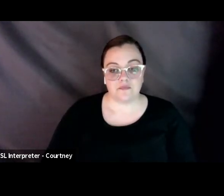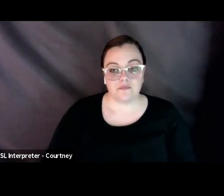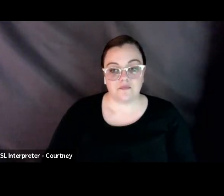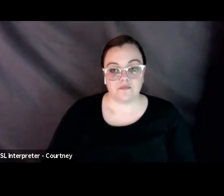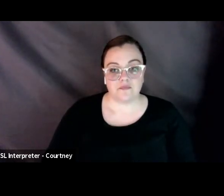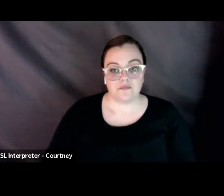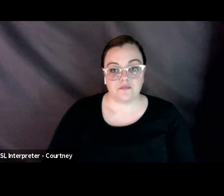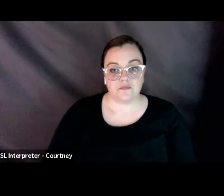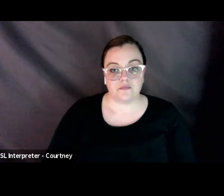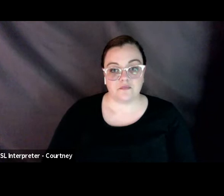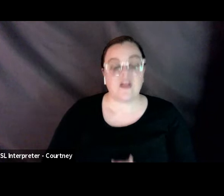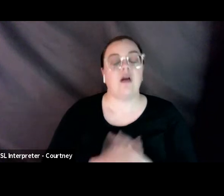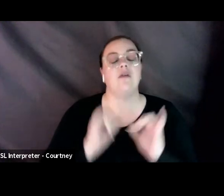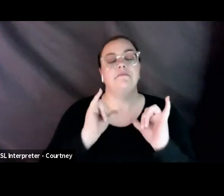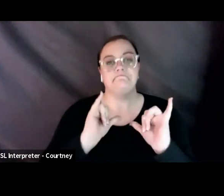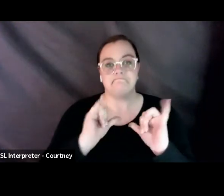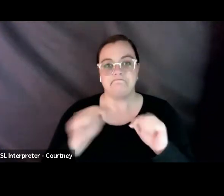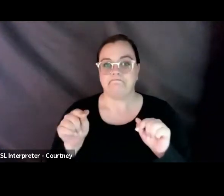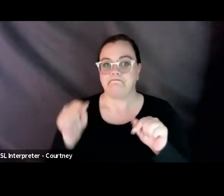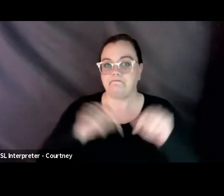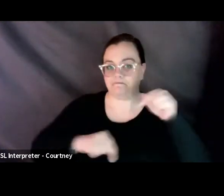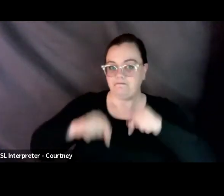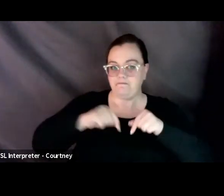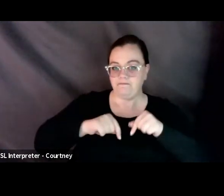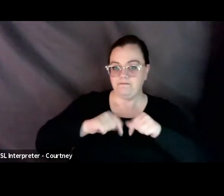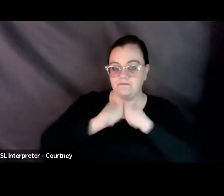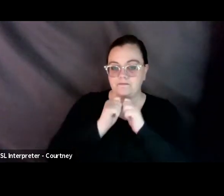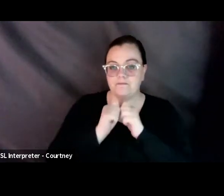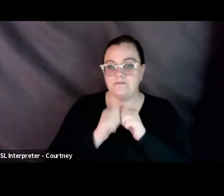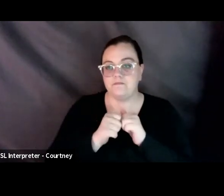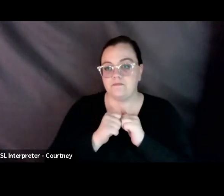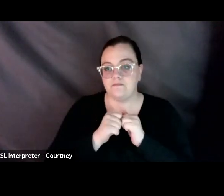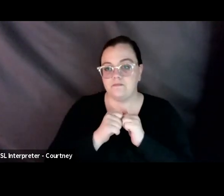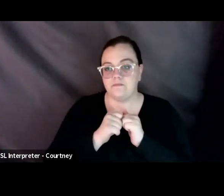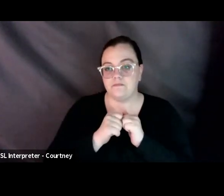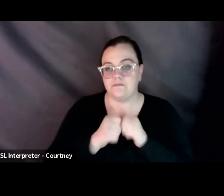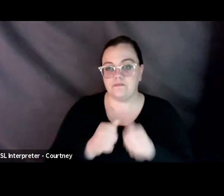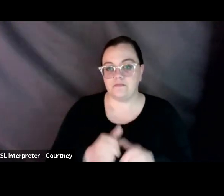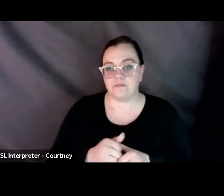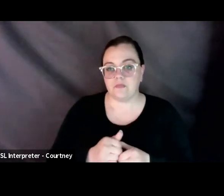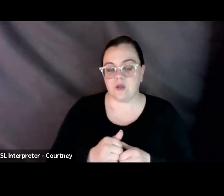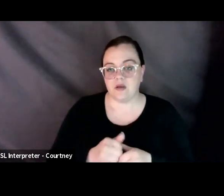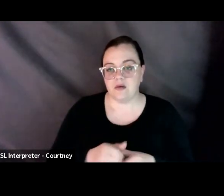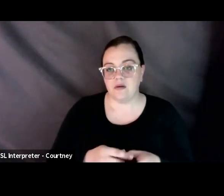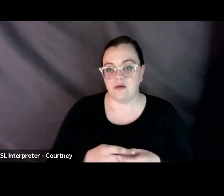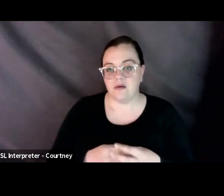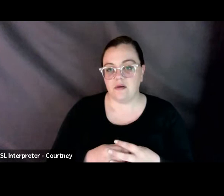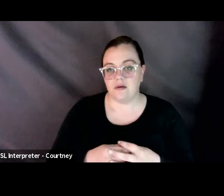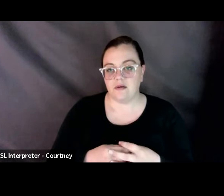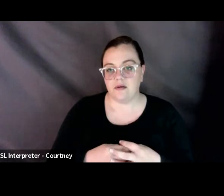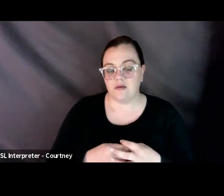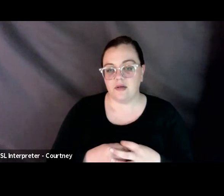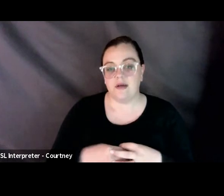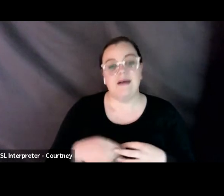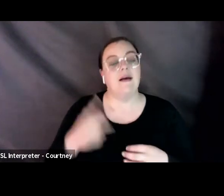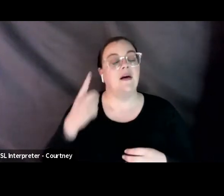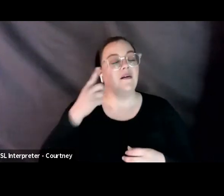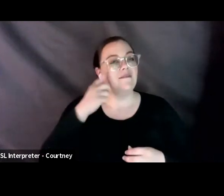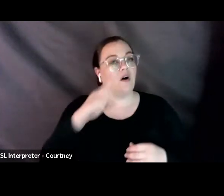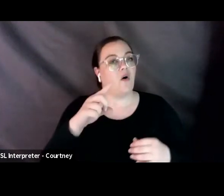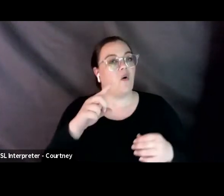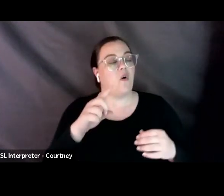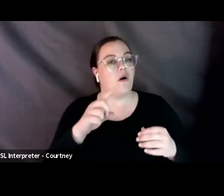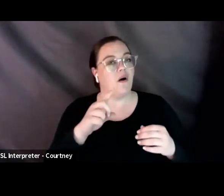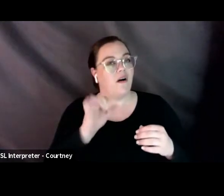Oh, to back up. To back up, the break or the